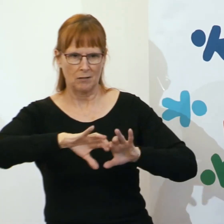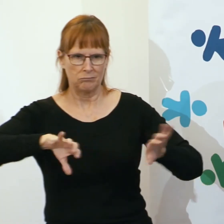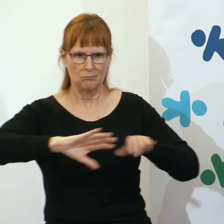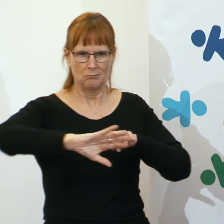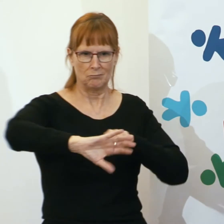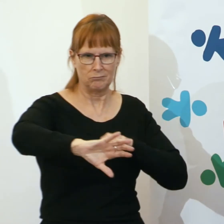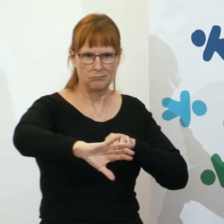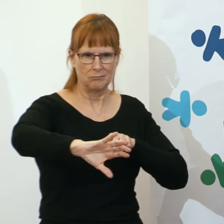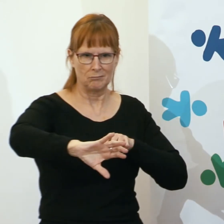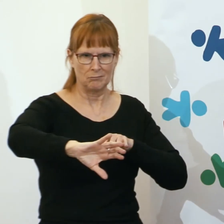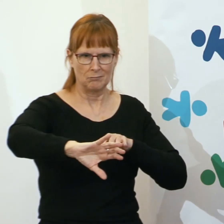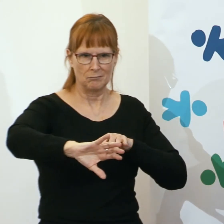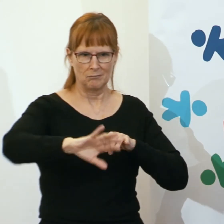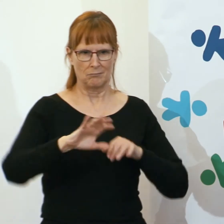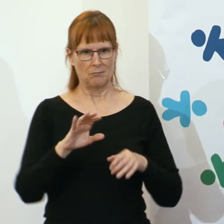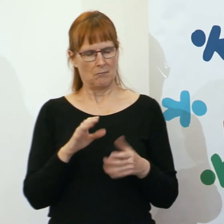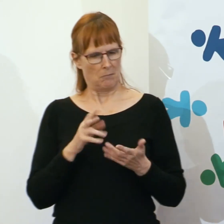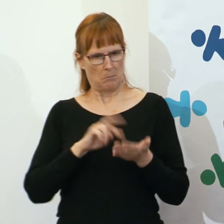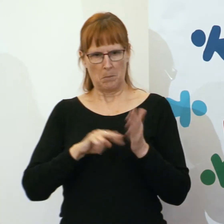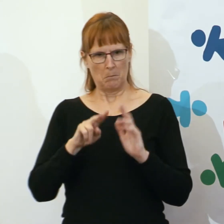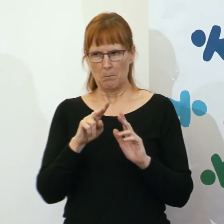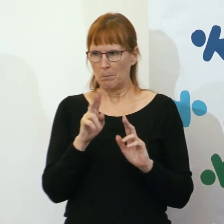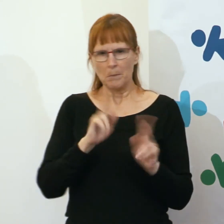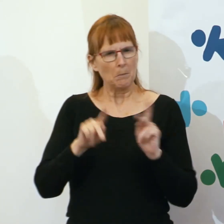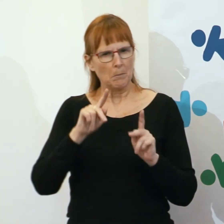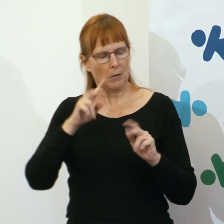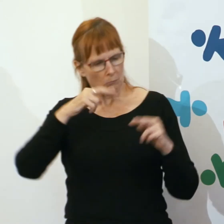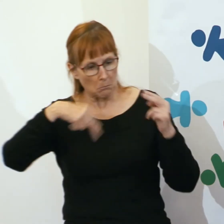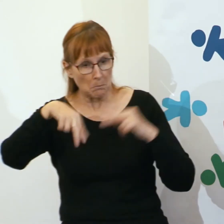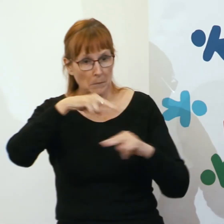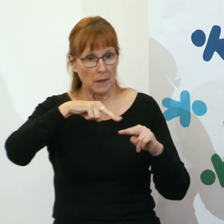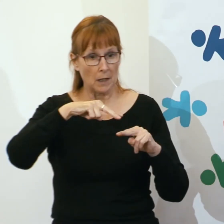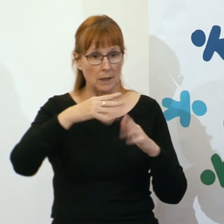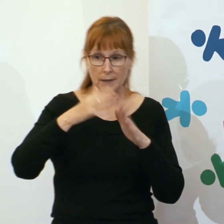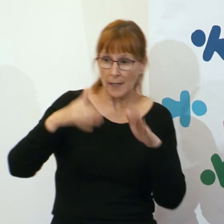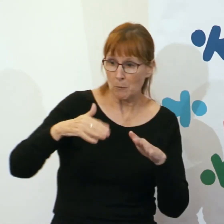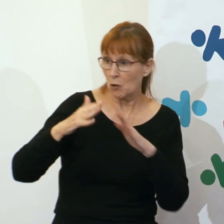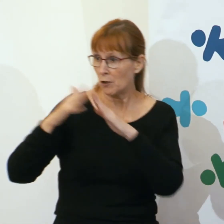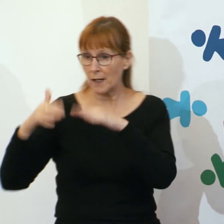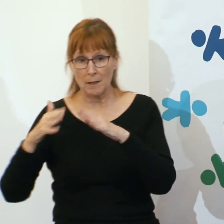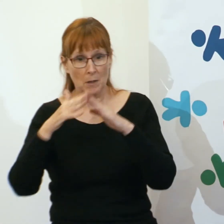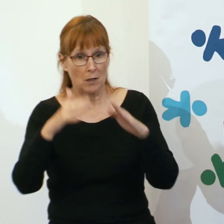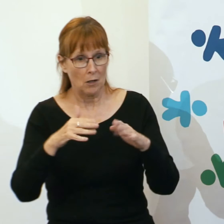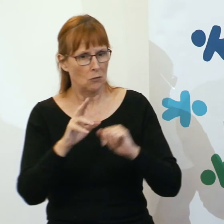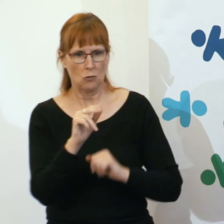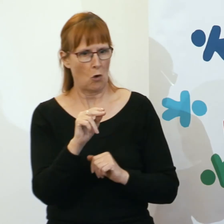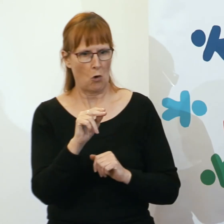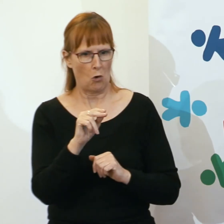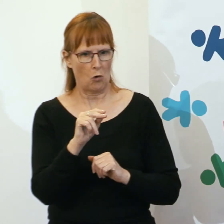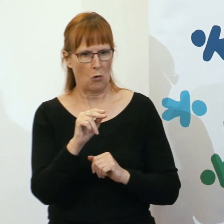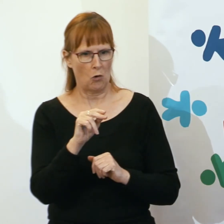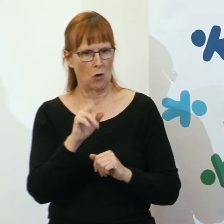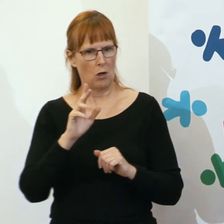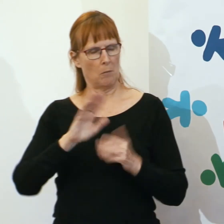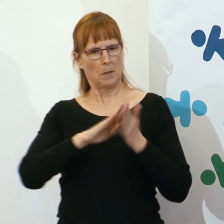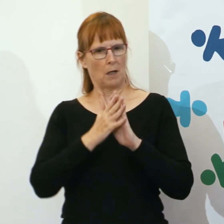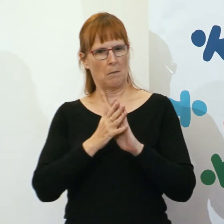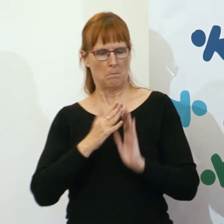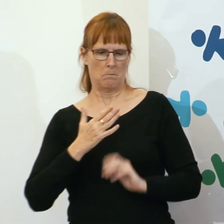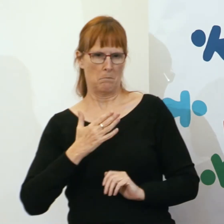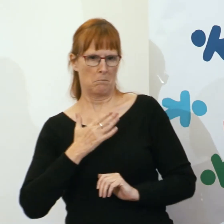one another as neighbors. Instead, they saw them as other, as the